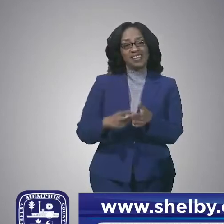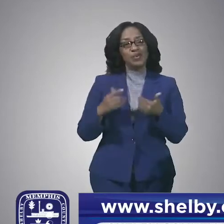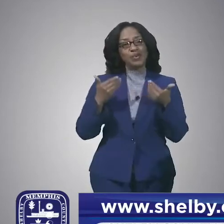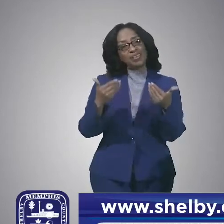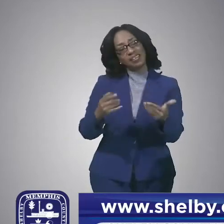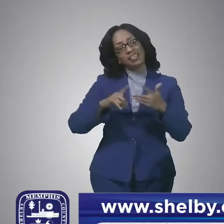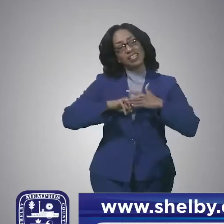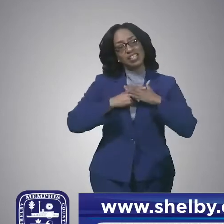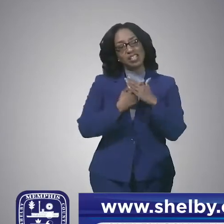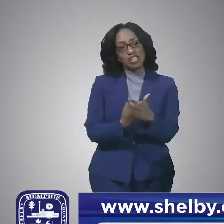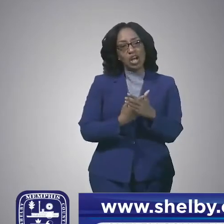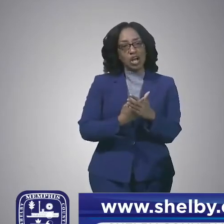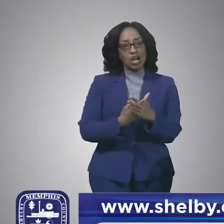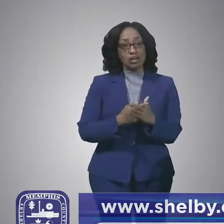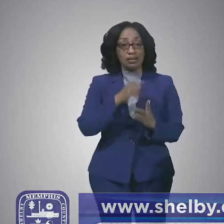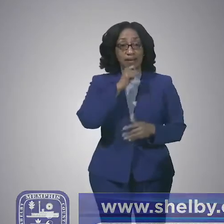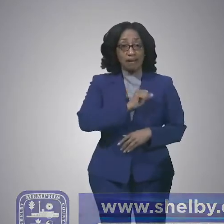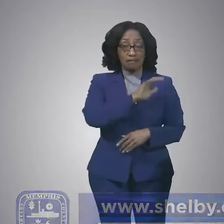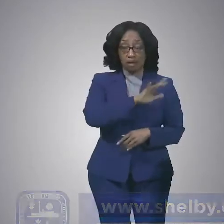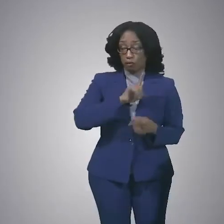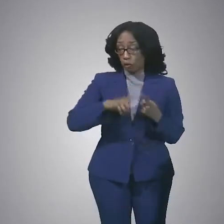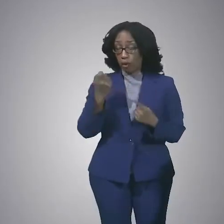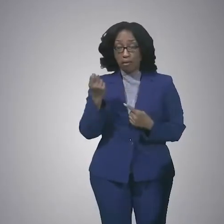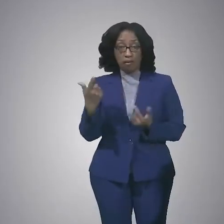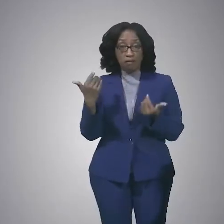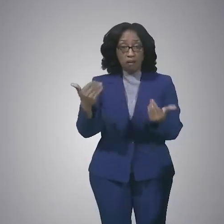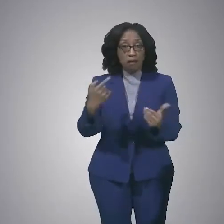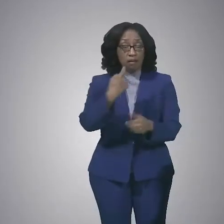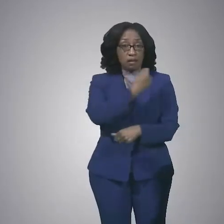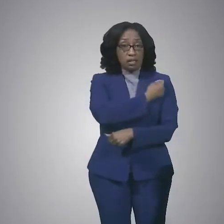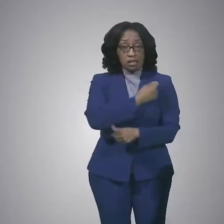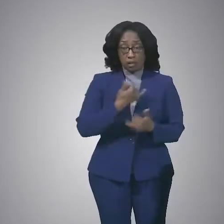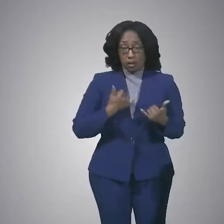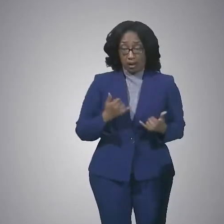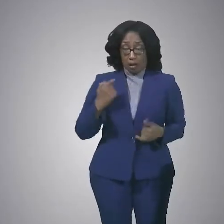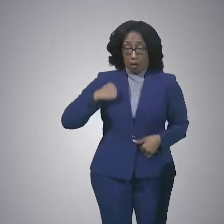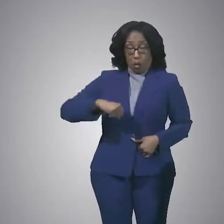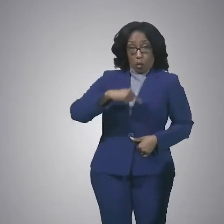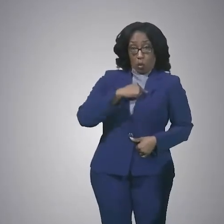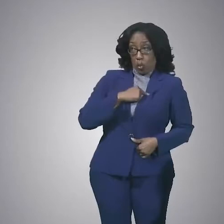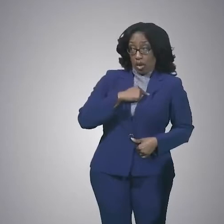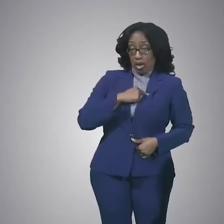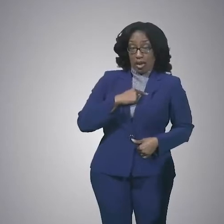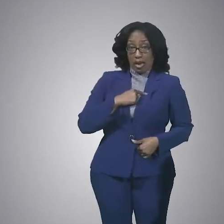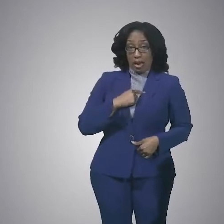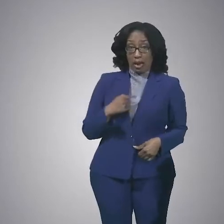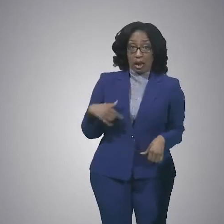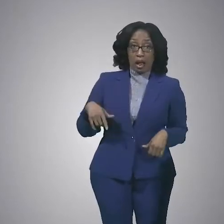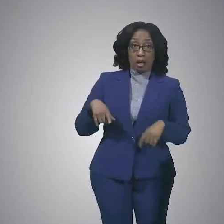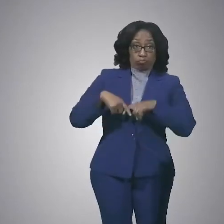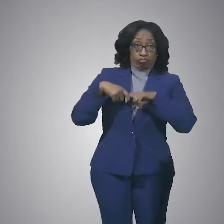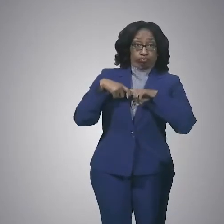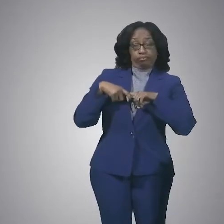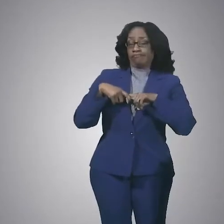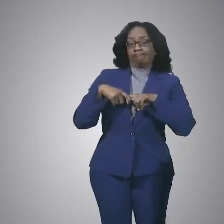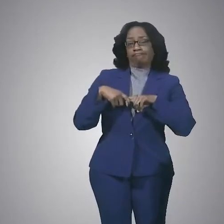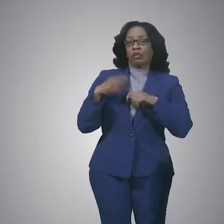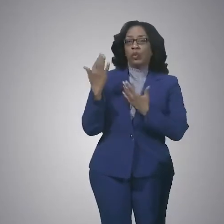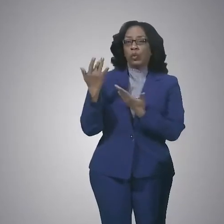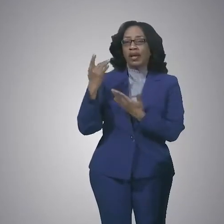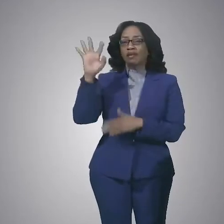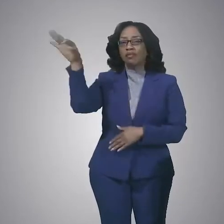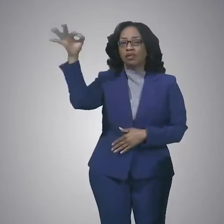start immunizing those 5 to 11-year-olds. So it really is not a holdup at the Shelby County level, it's a holdup at the federal level right